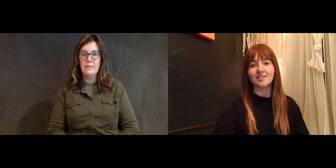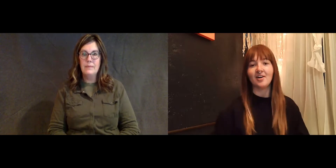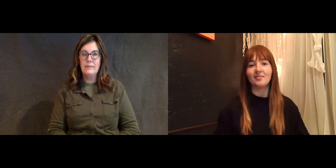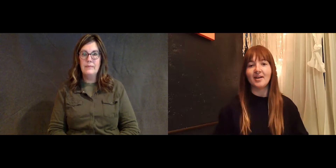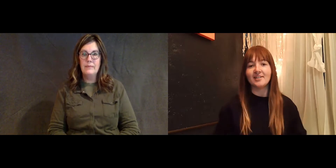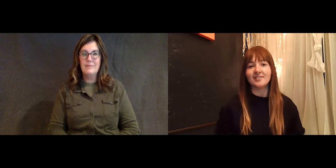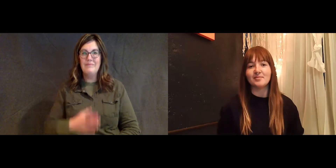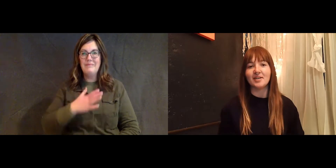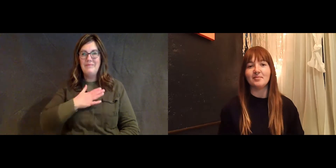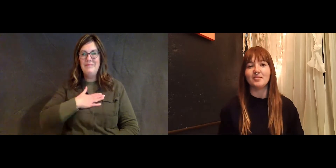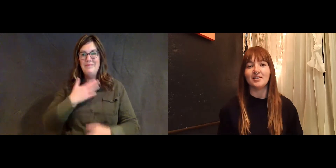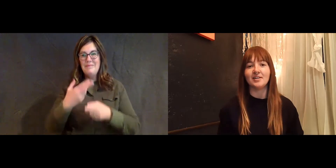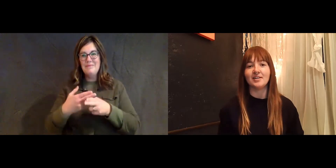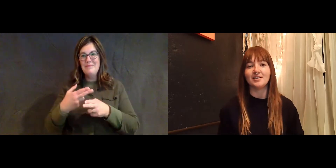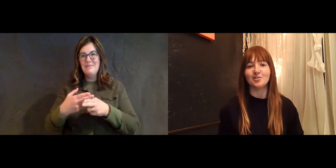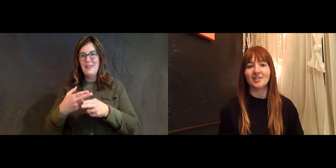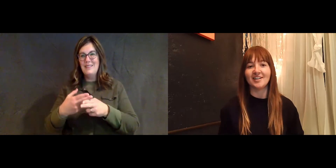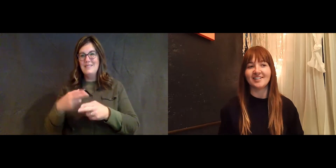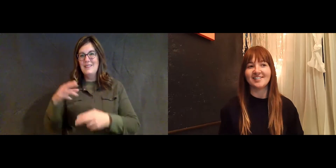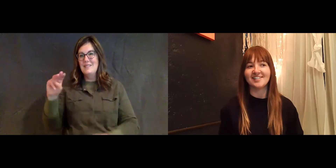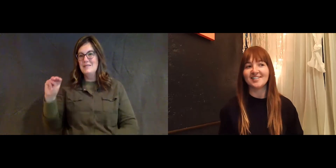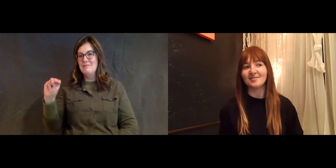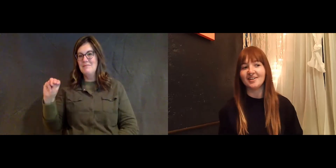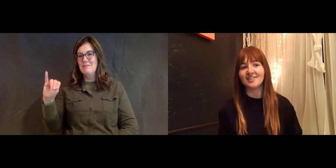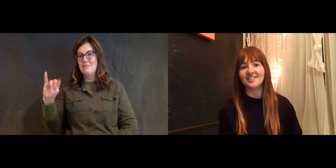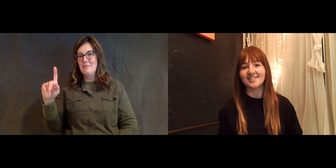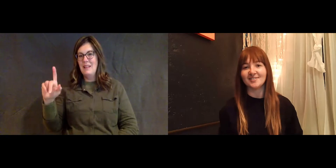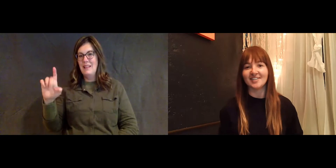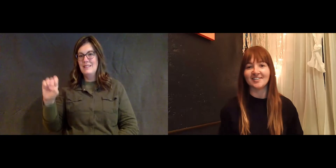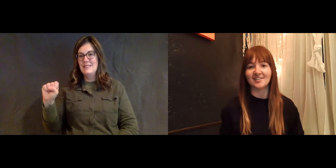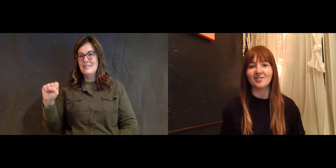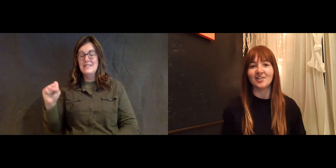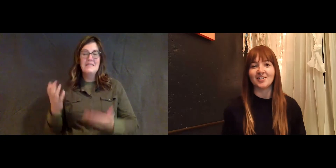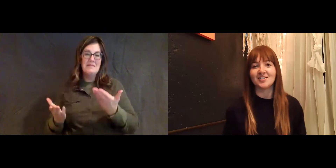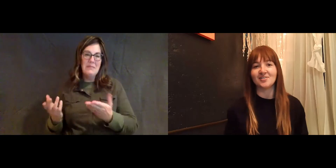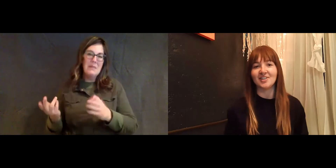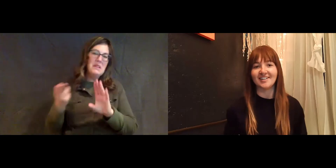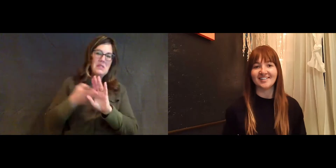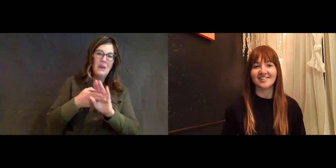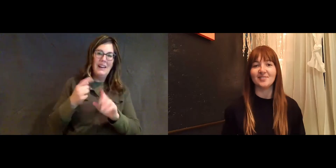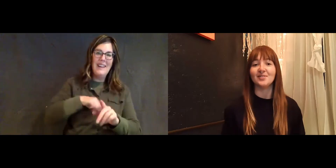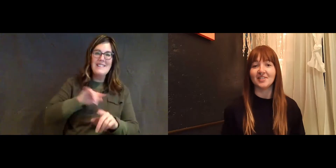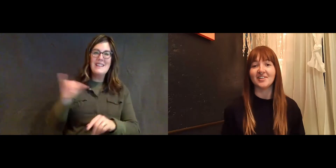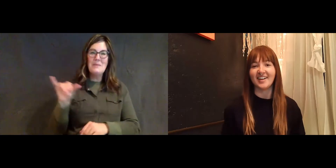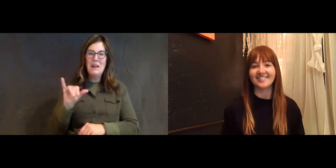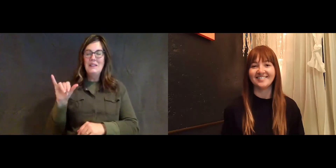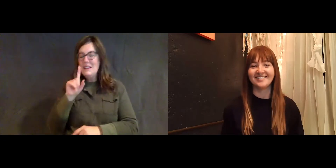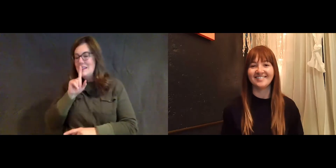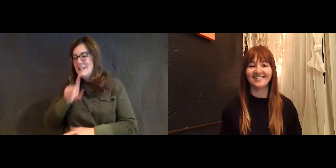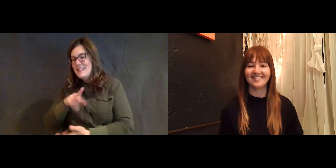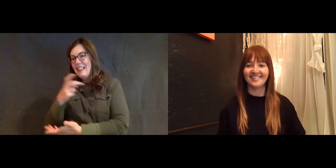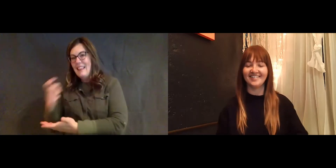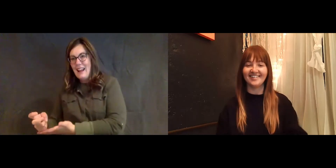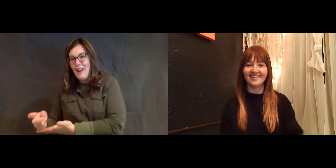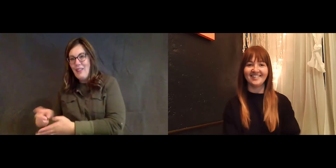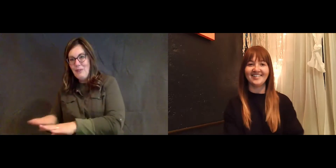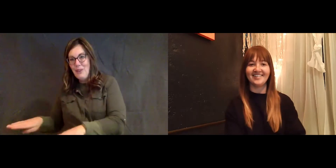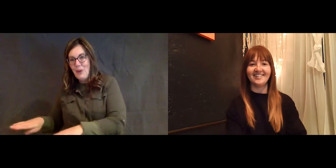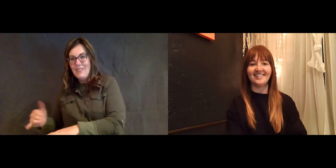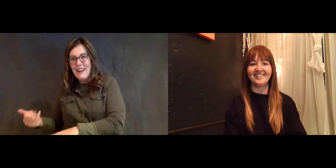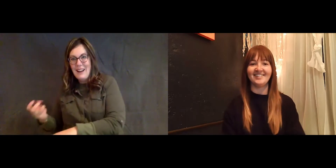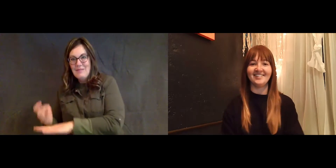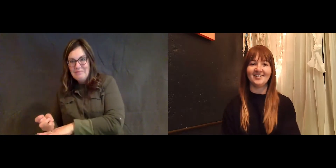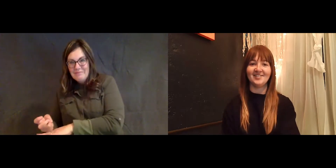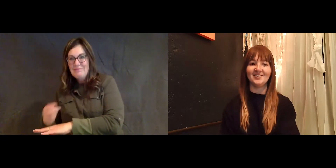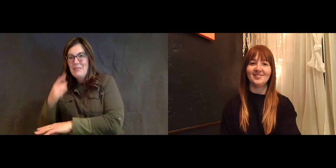My dog Miles might be joining us as well. He's over here in the corner snoring, so if you hear that.